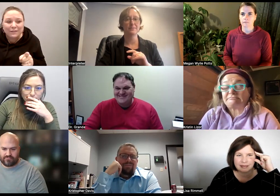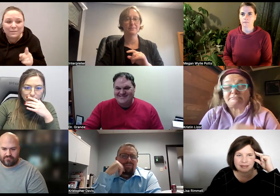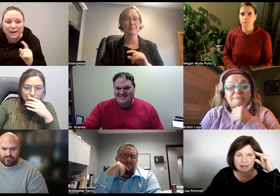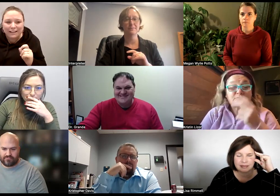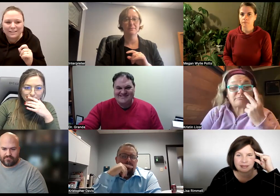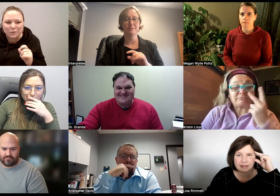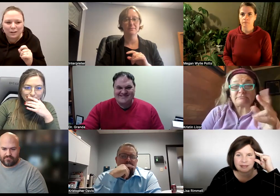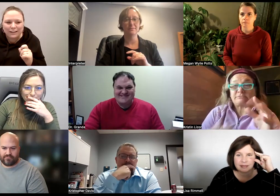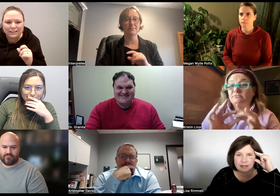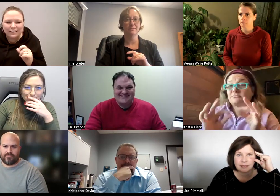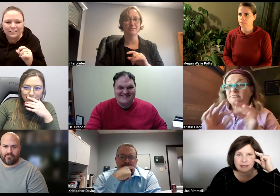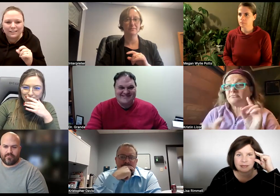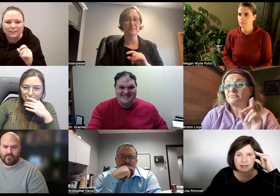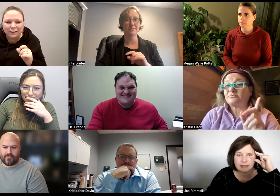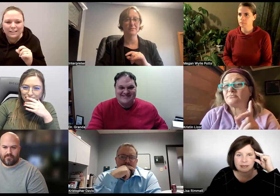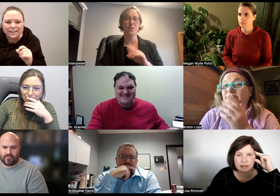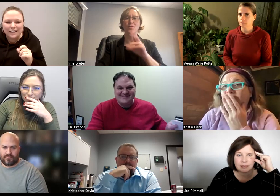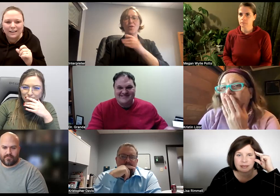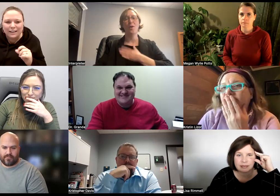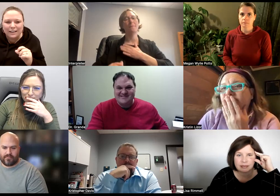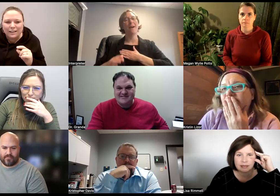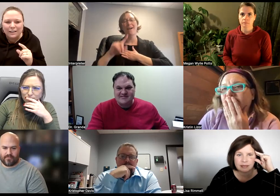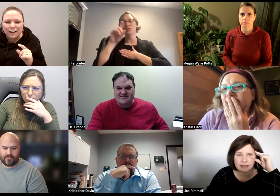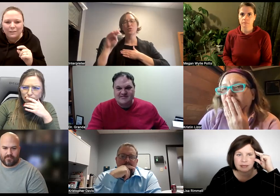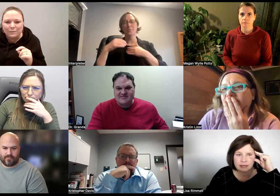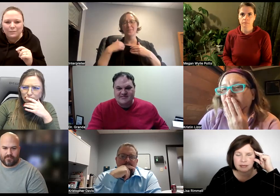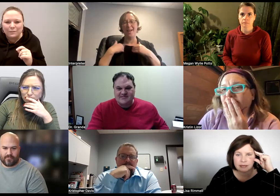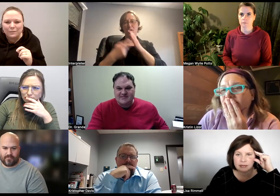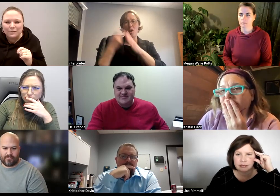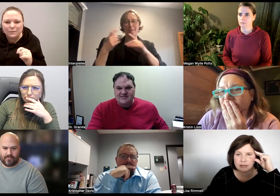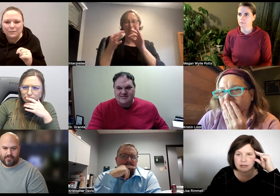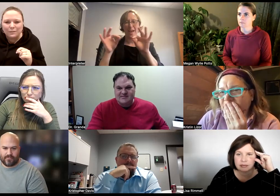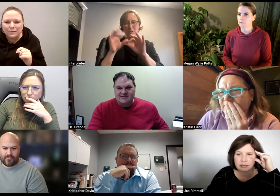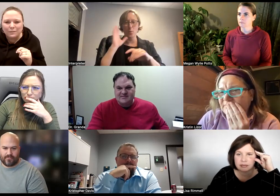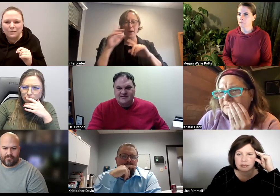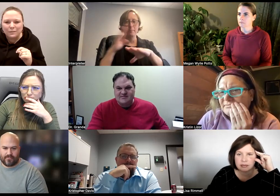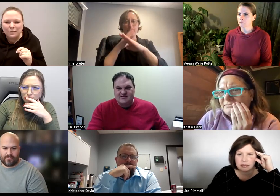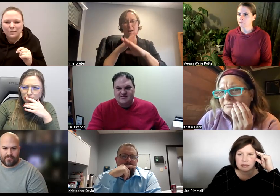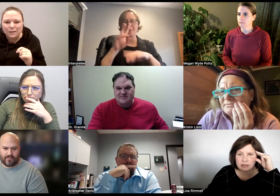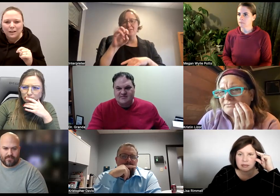I added some feedback this morning, Dr. Randa said. Um,